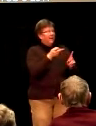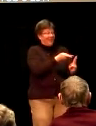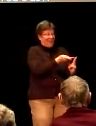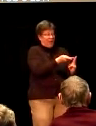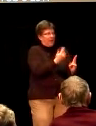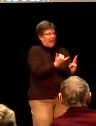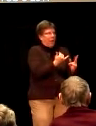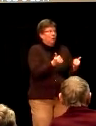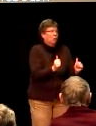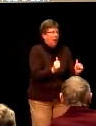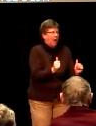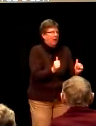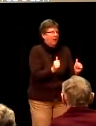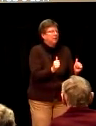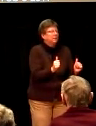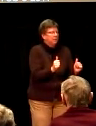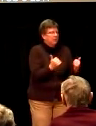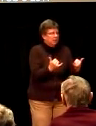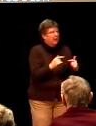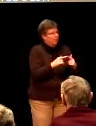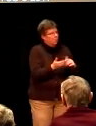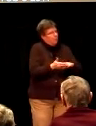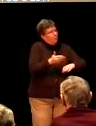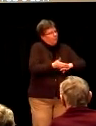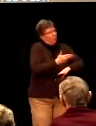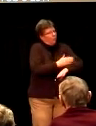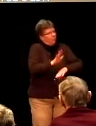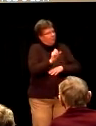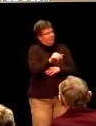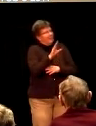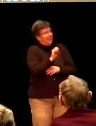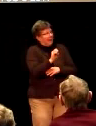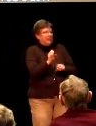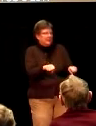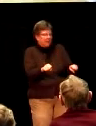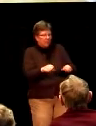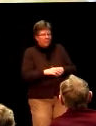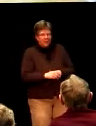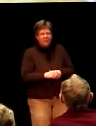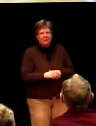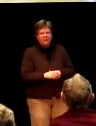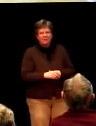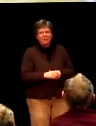to do today to improve their space capabilities.